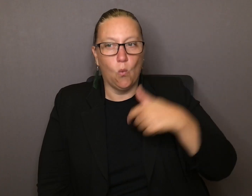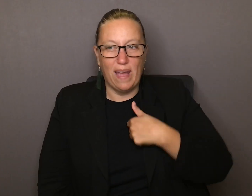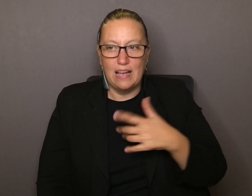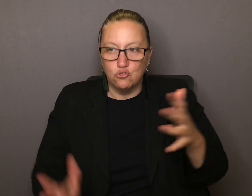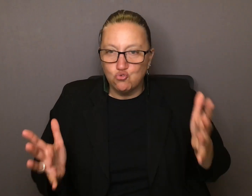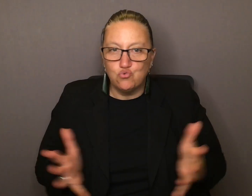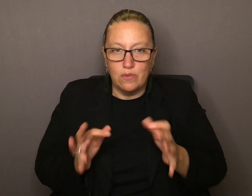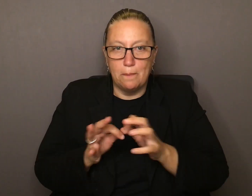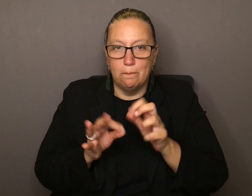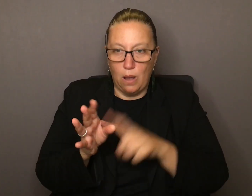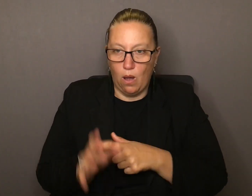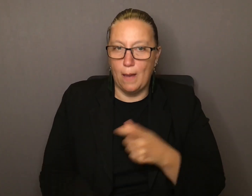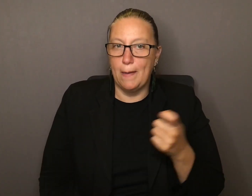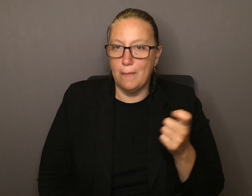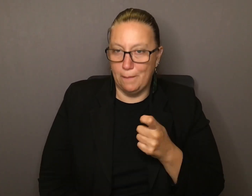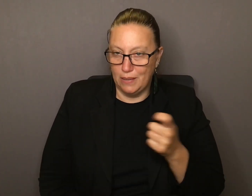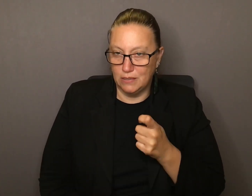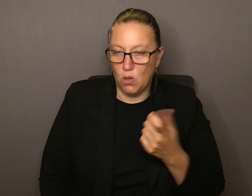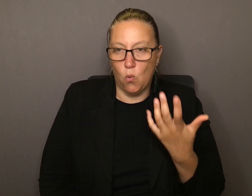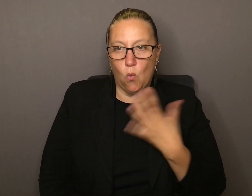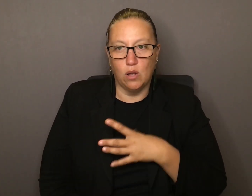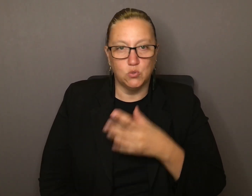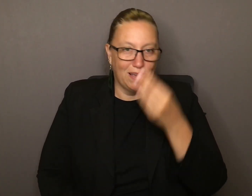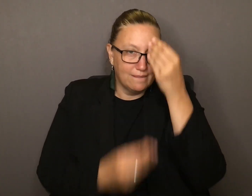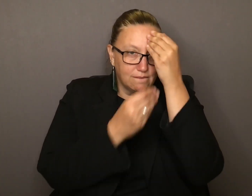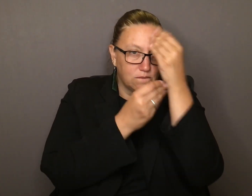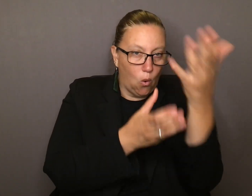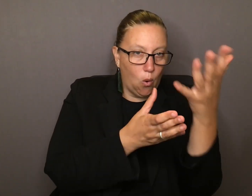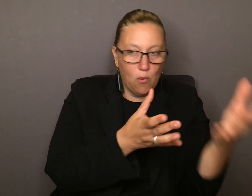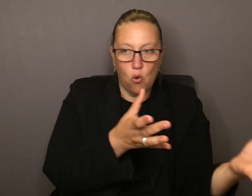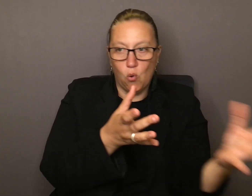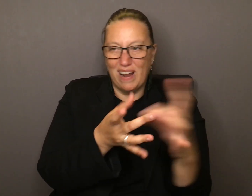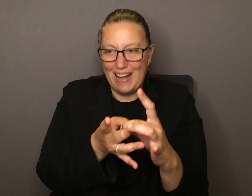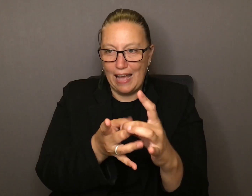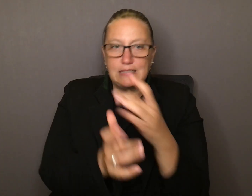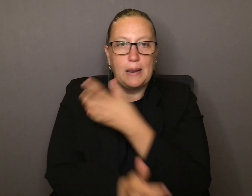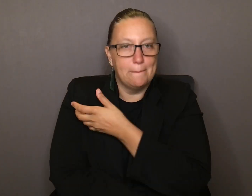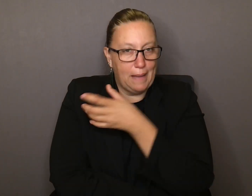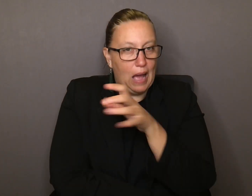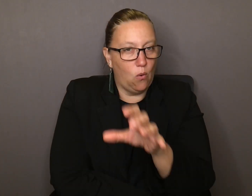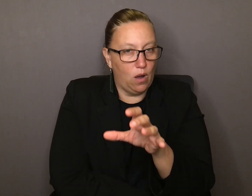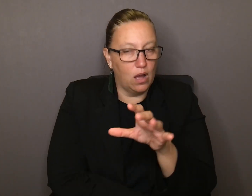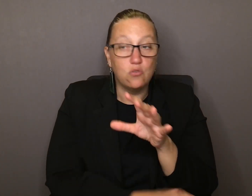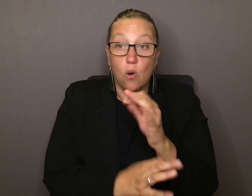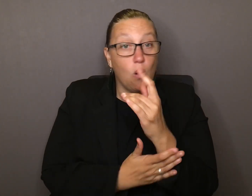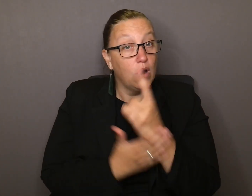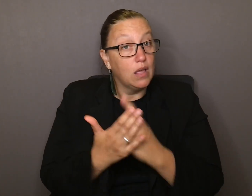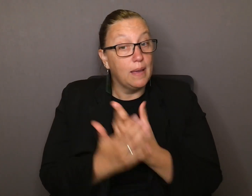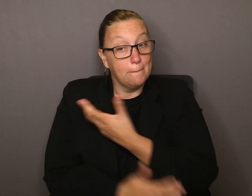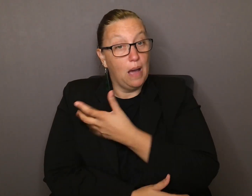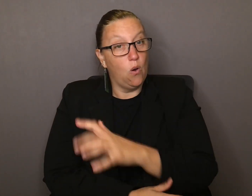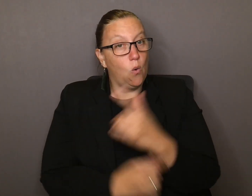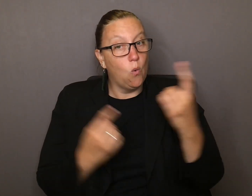to inform, connect and empower not only people who are blind and vision impaired, but also the broader Australian